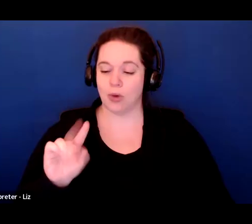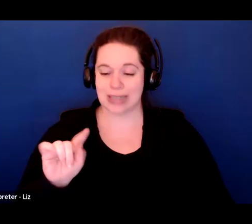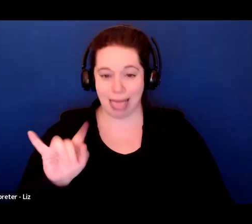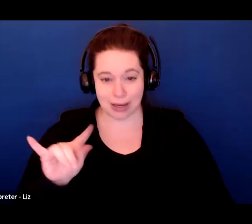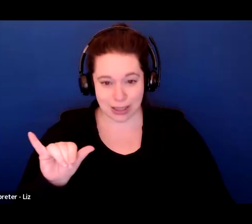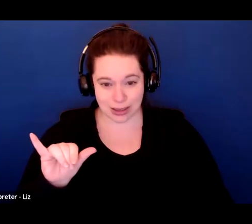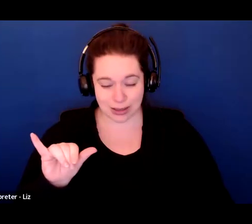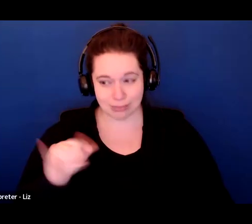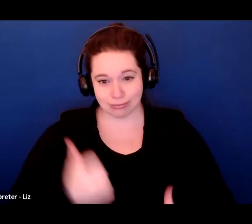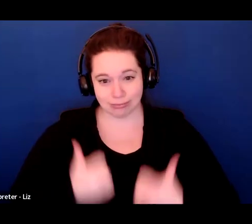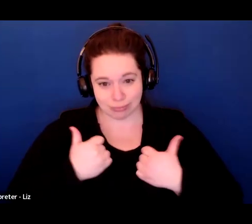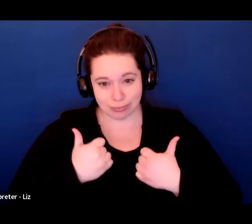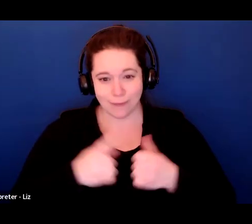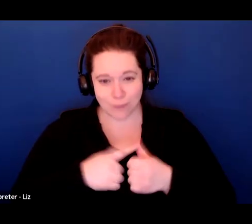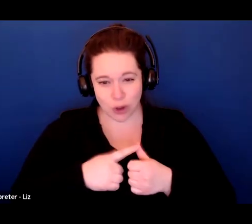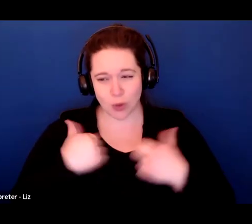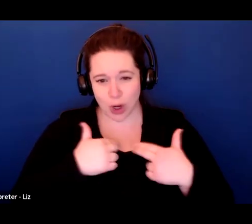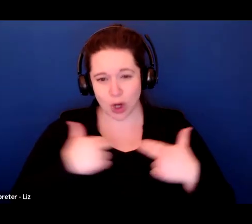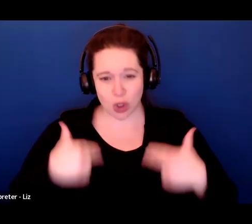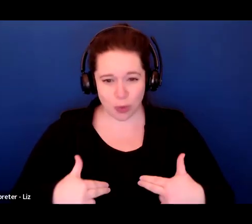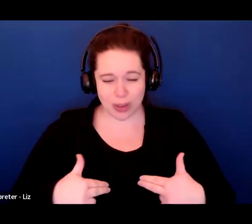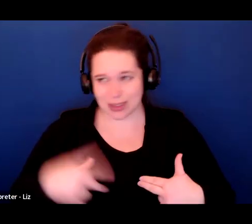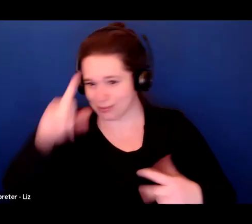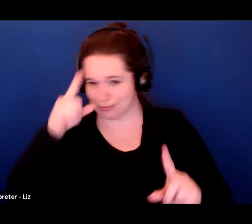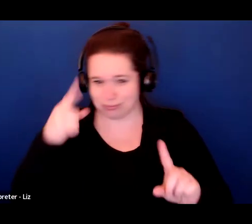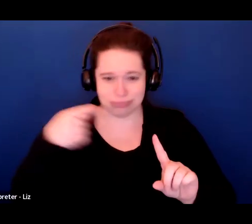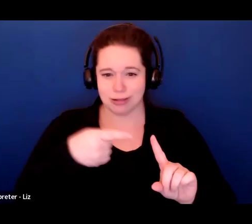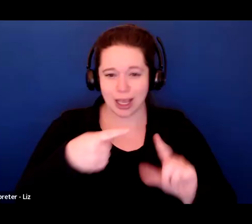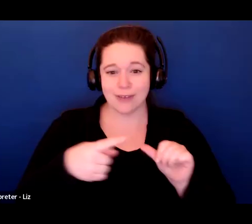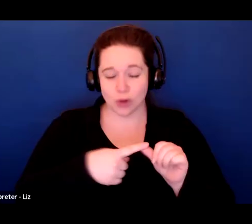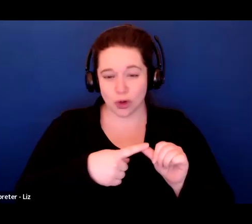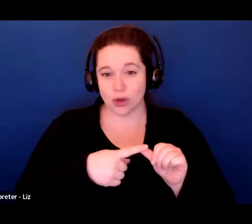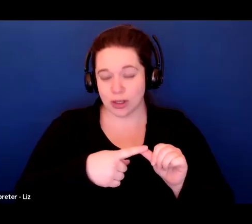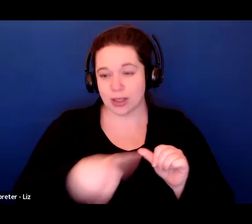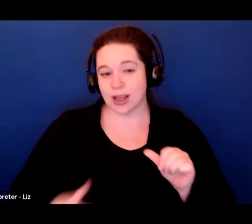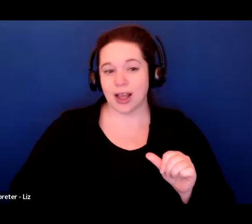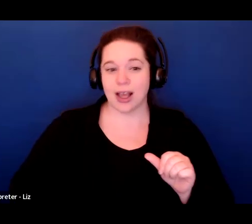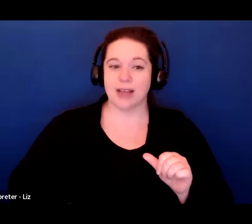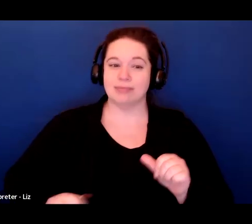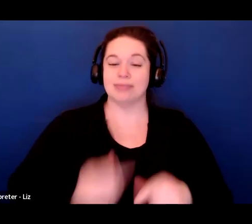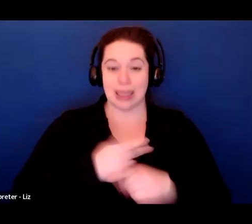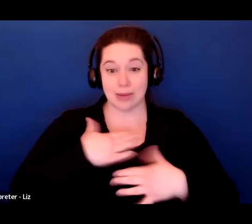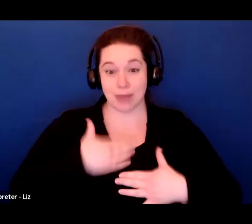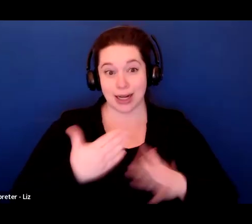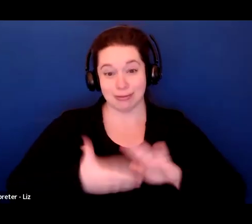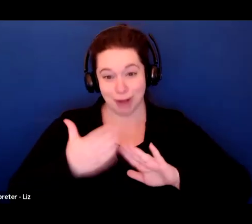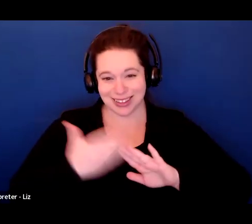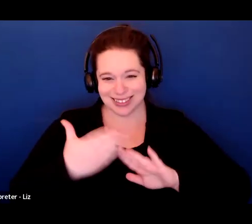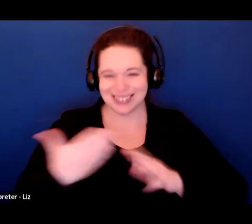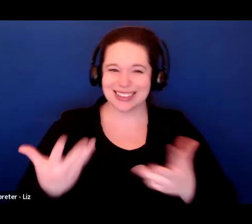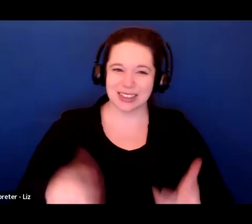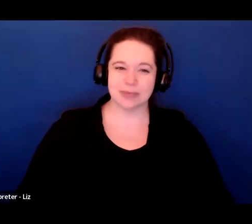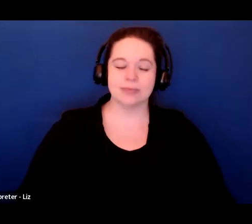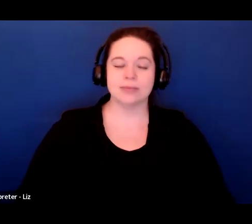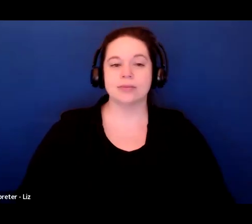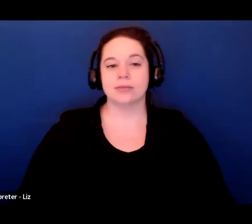so. We're human beings. That's the way our minds work. We want to keep the body going.